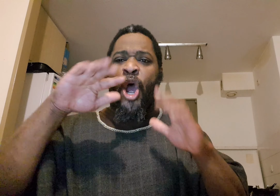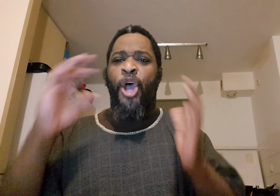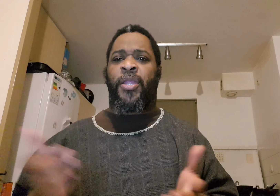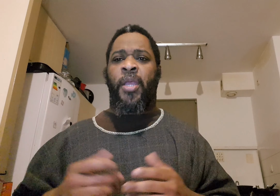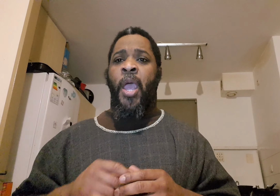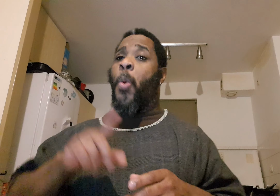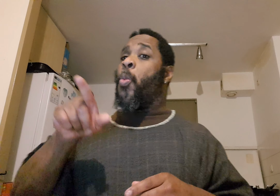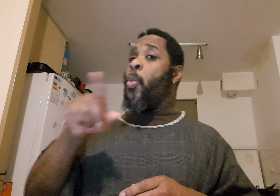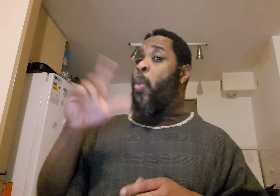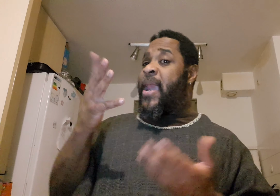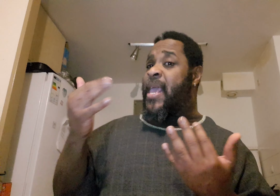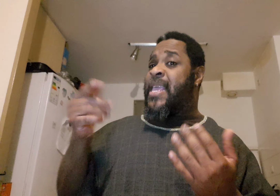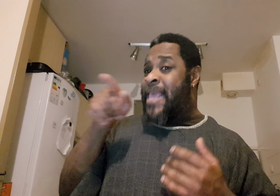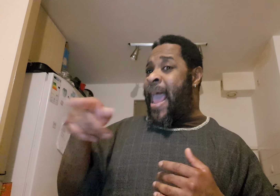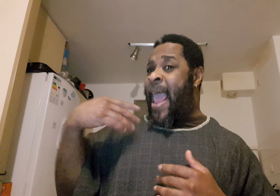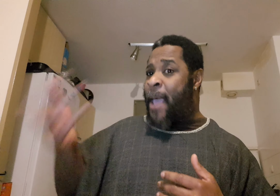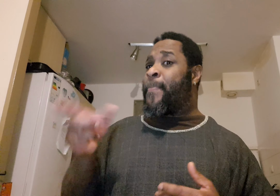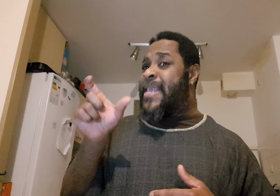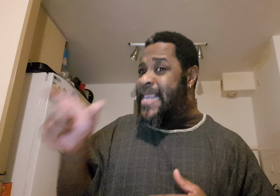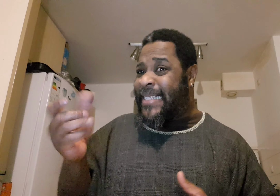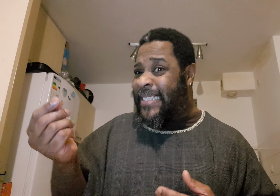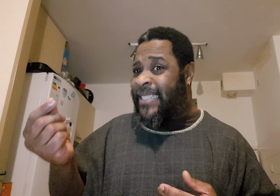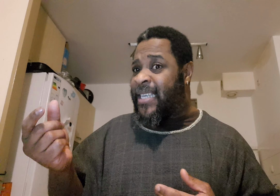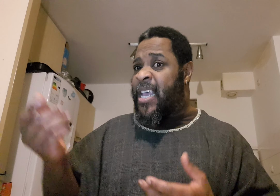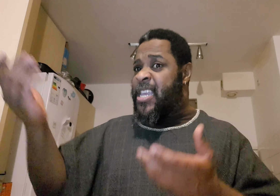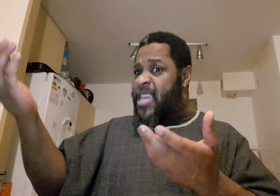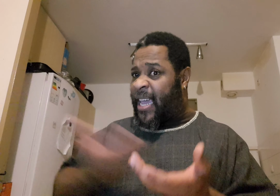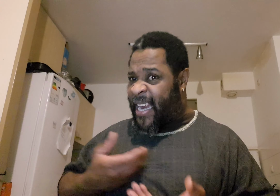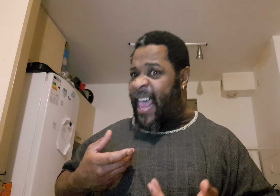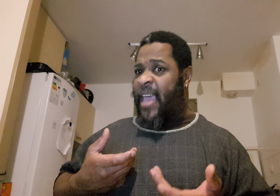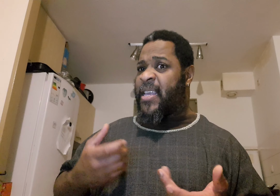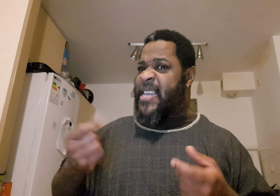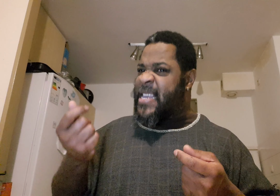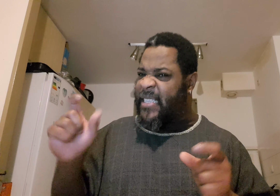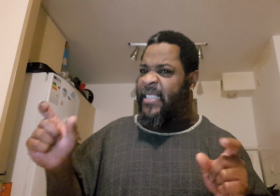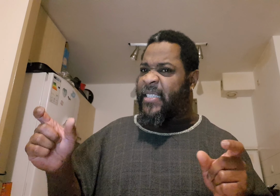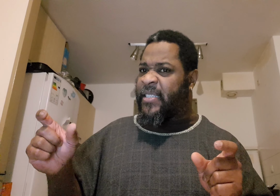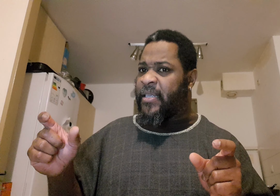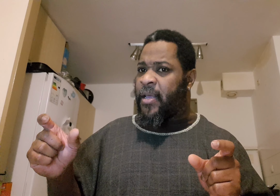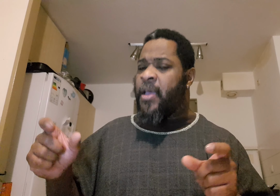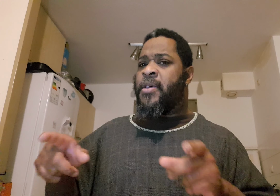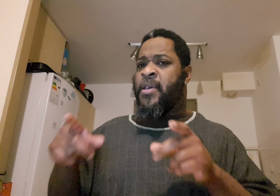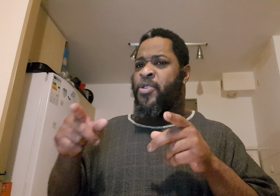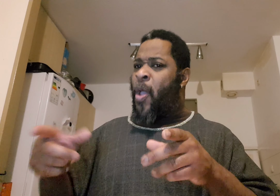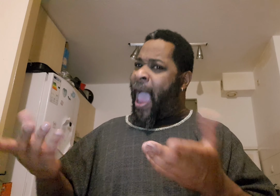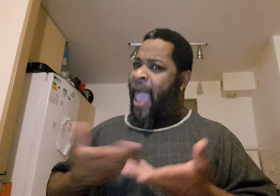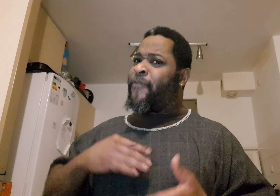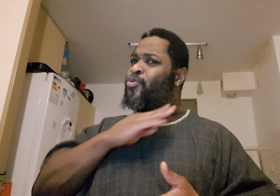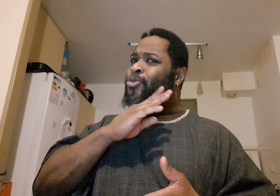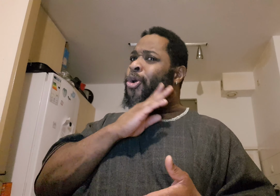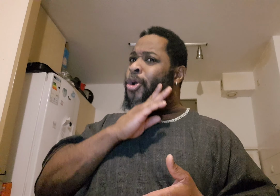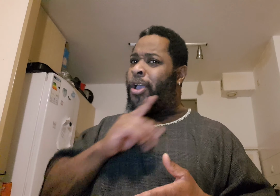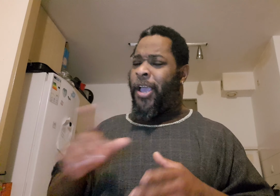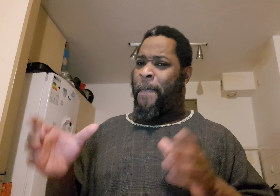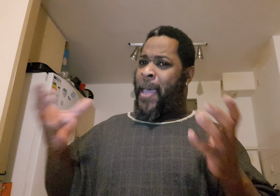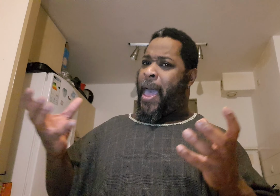earth. When your help is, your clear is, you have no